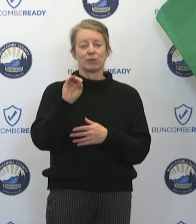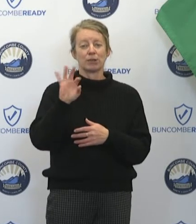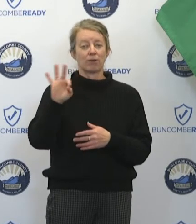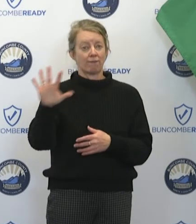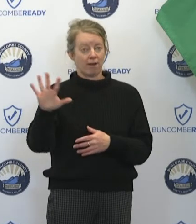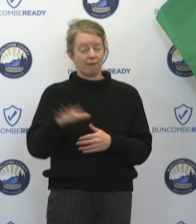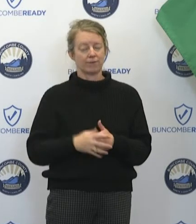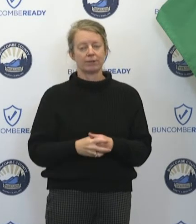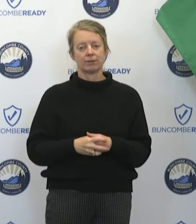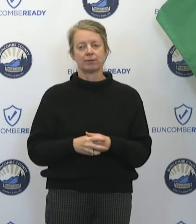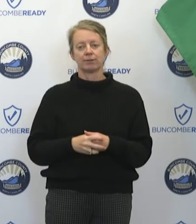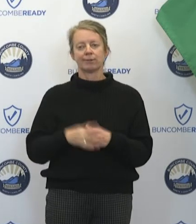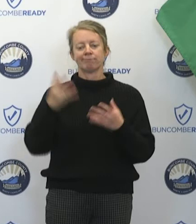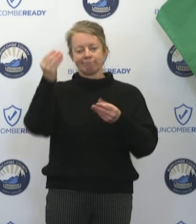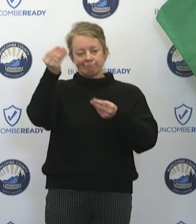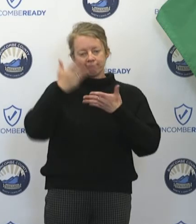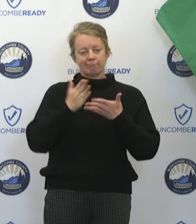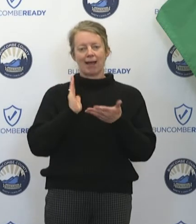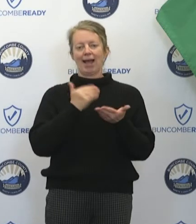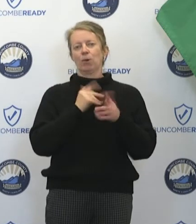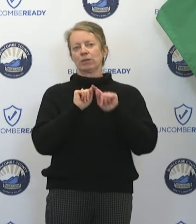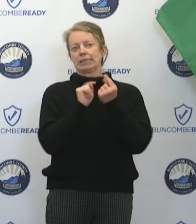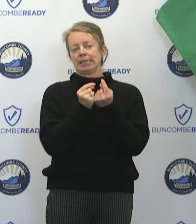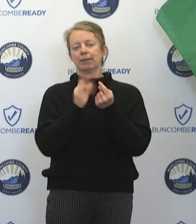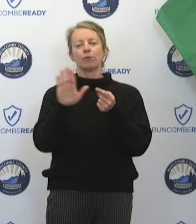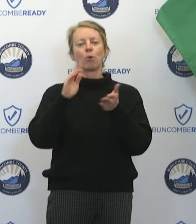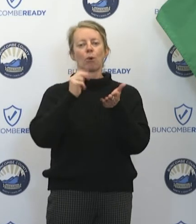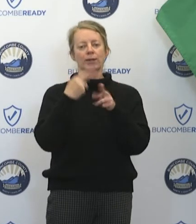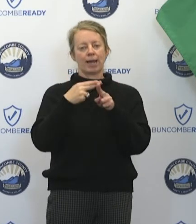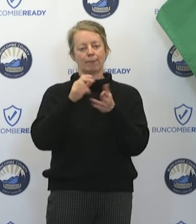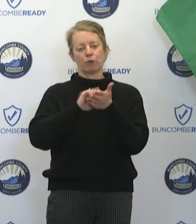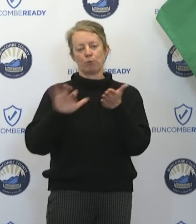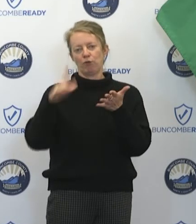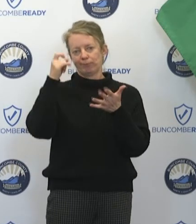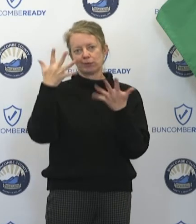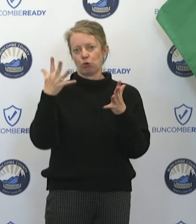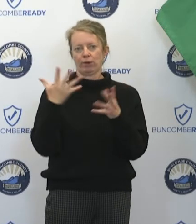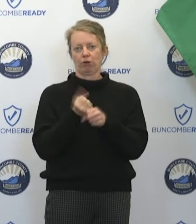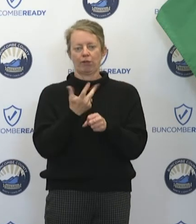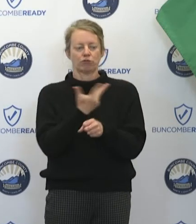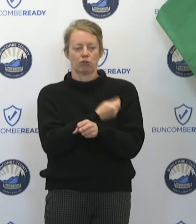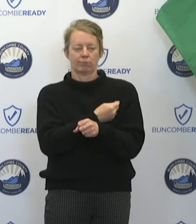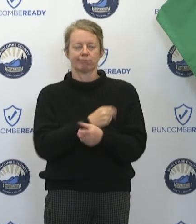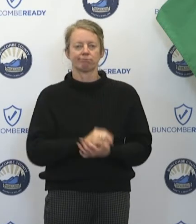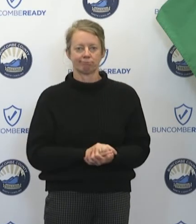828-419-0095 to inform a team member that you would like to be removed from the wait list.